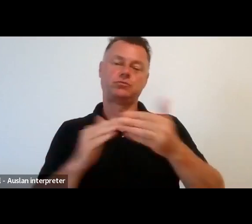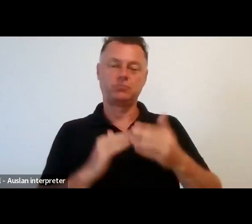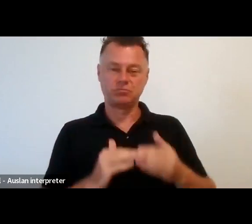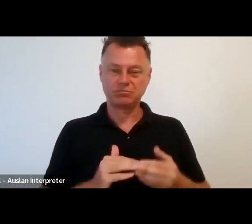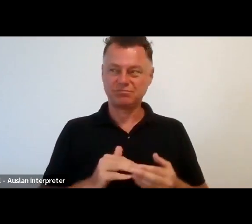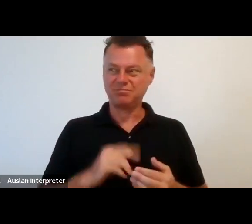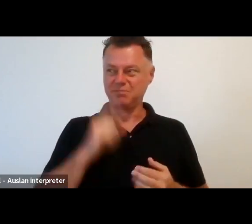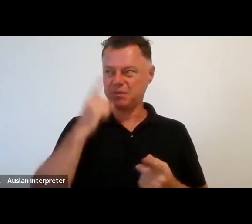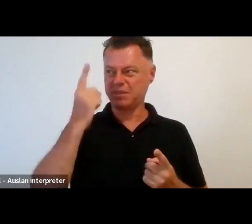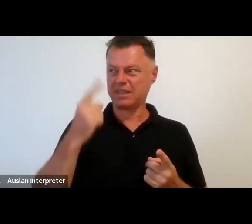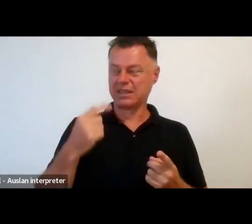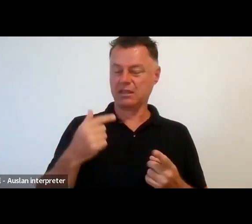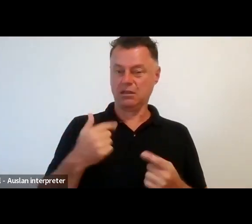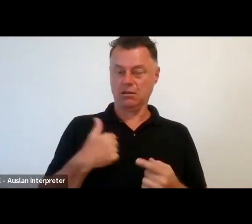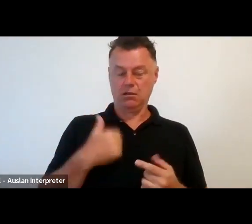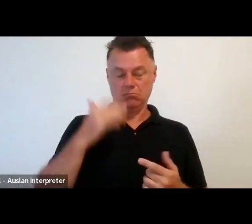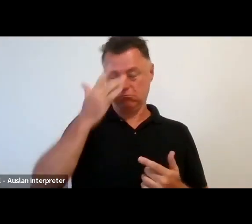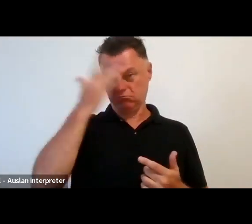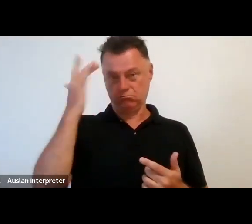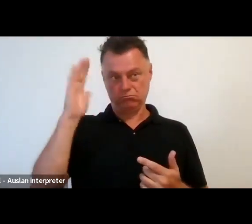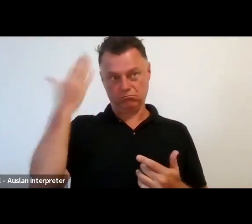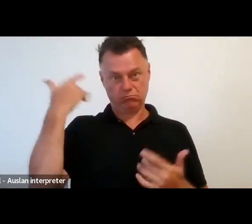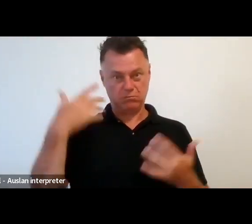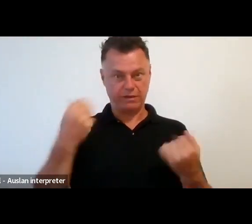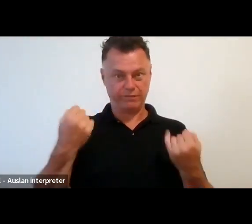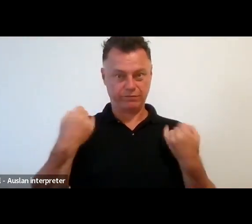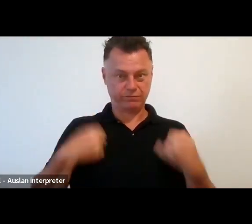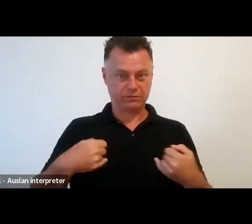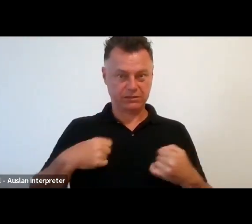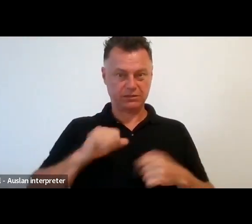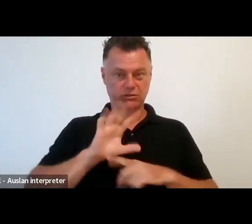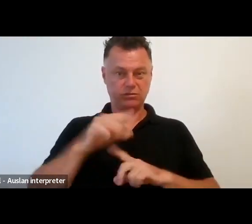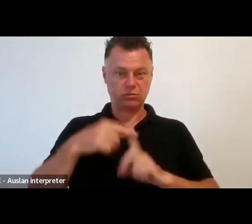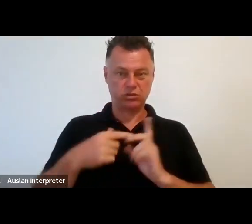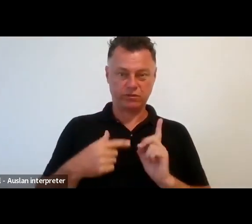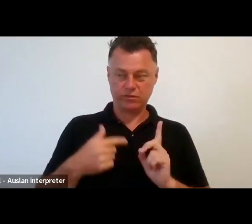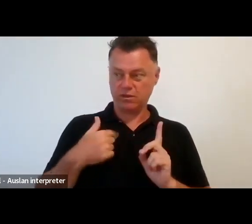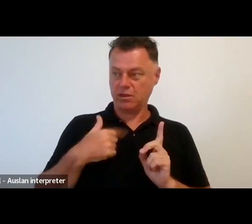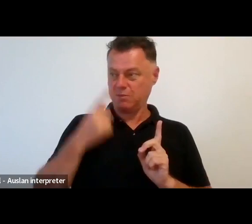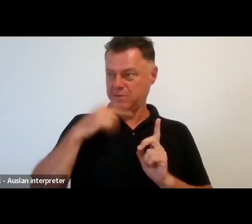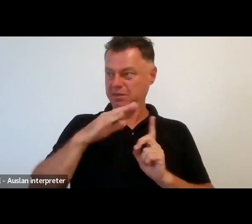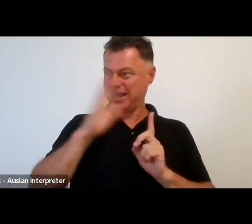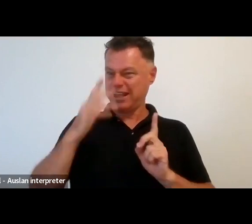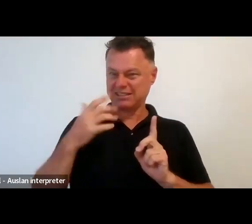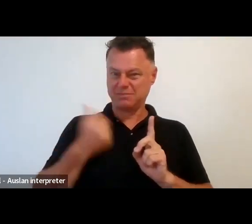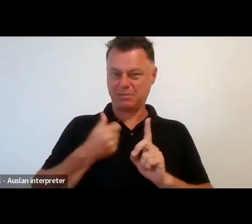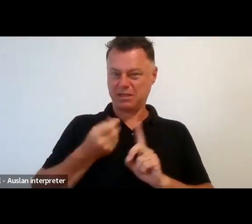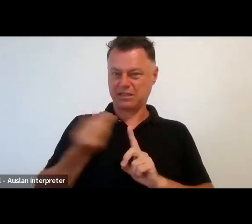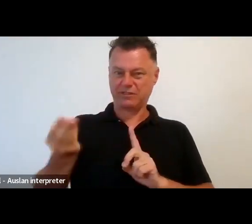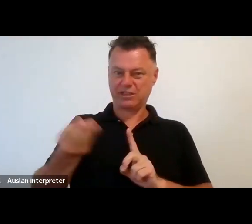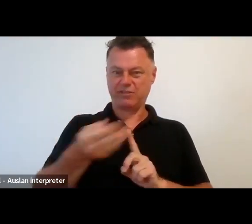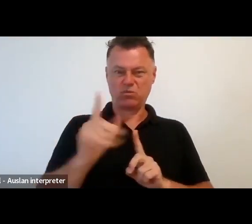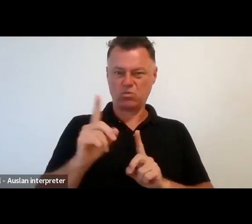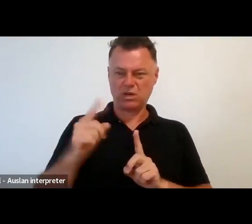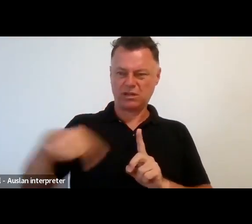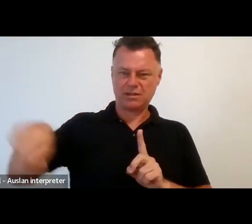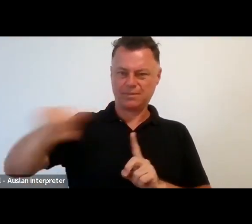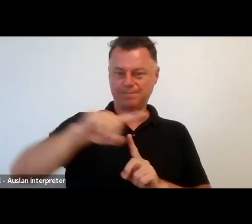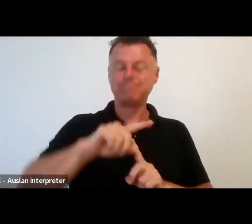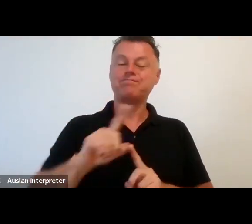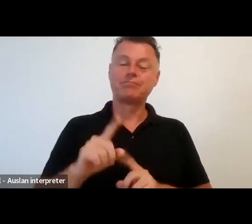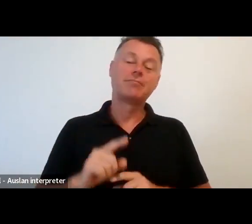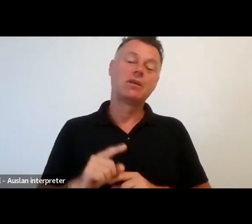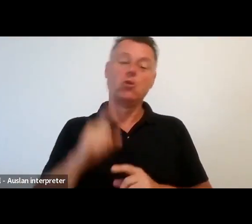everybody else who lives in my house? And where do they stand? People who share the same